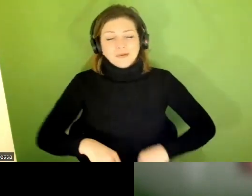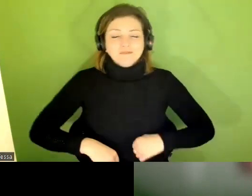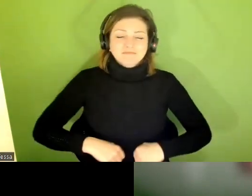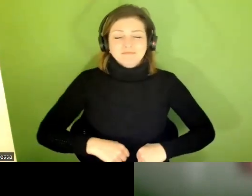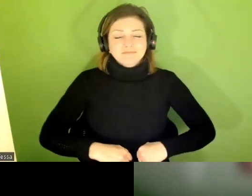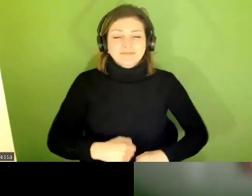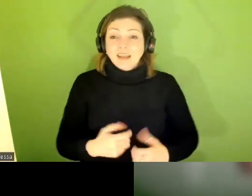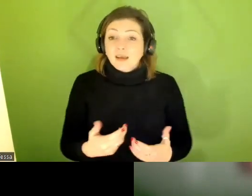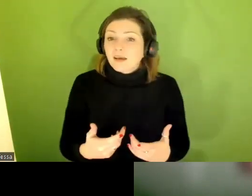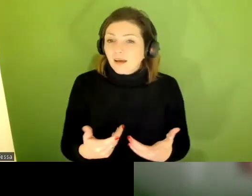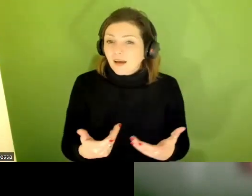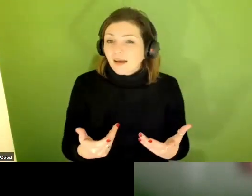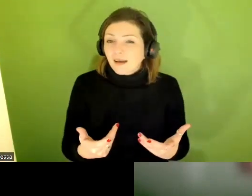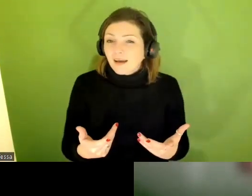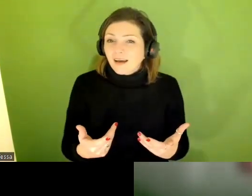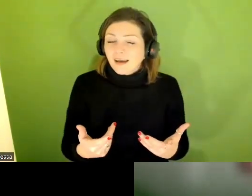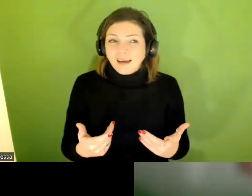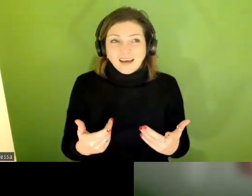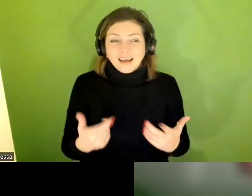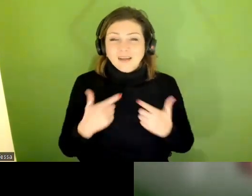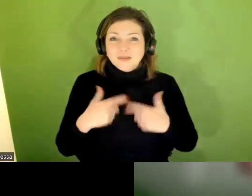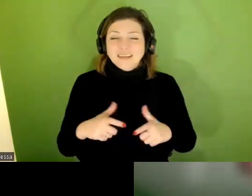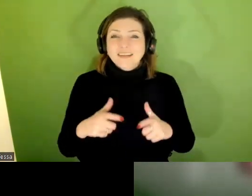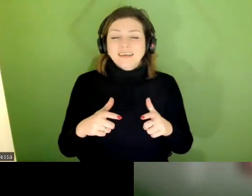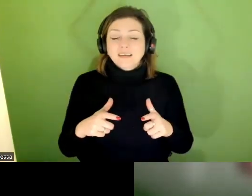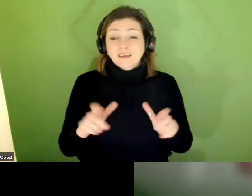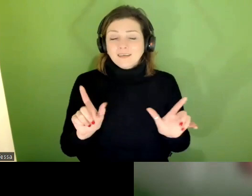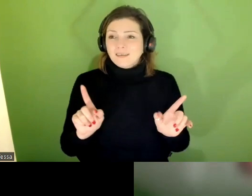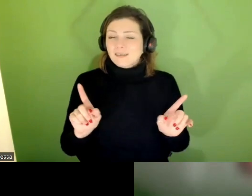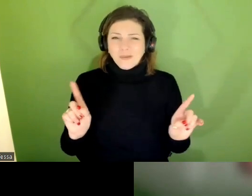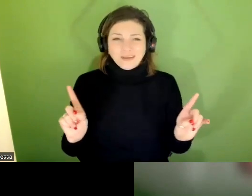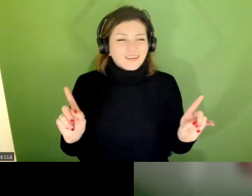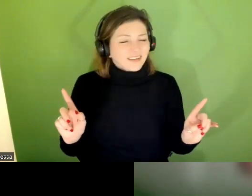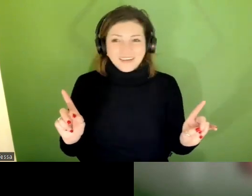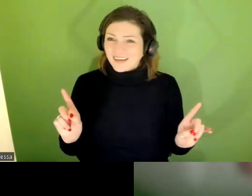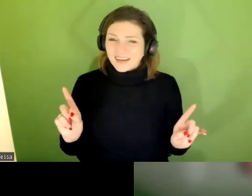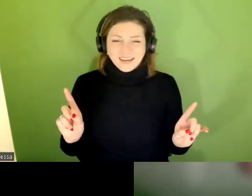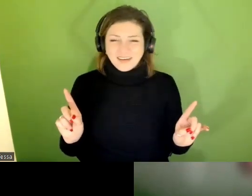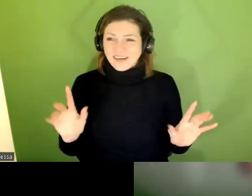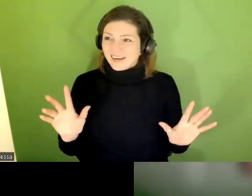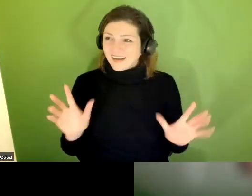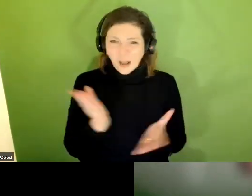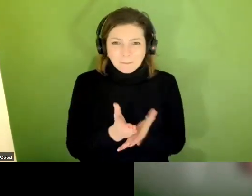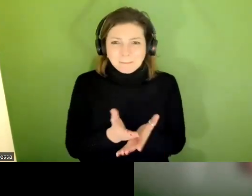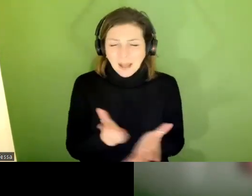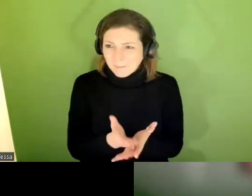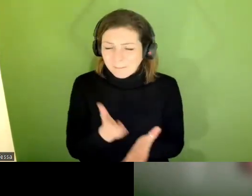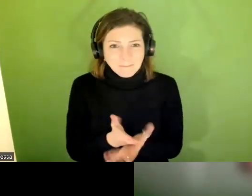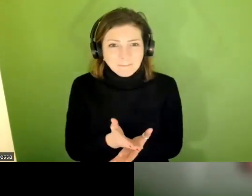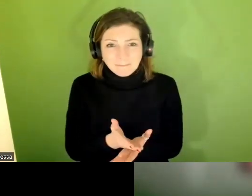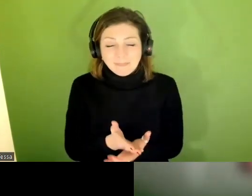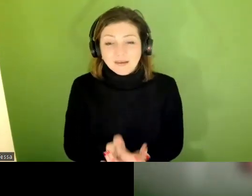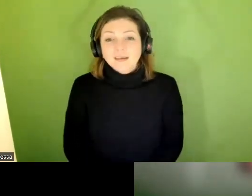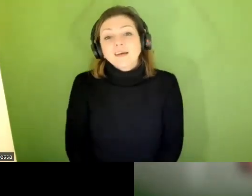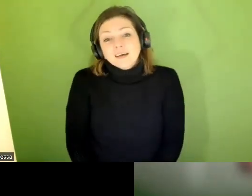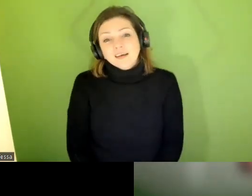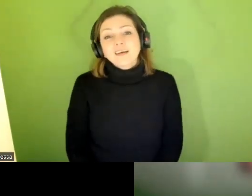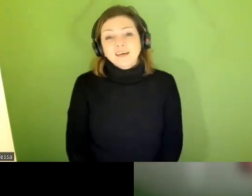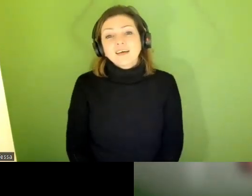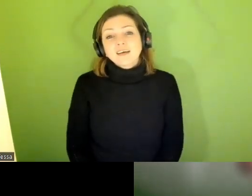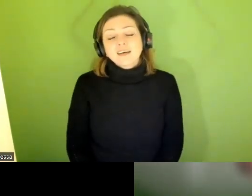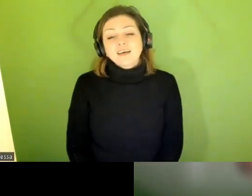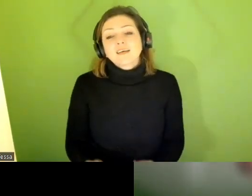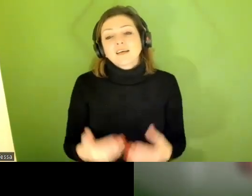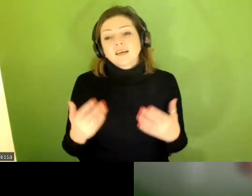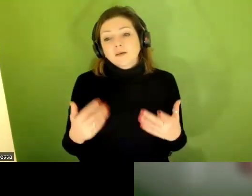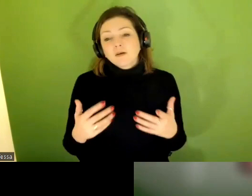and you're kind of still in a daze that, oh my God, it happened. So yeah, it's so much